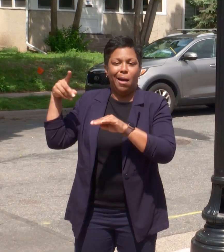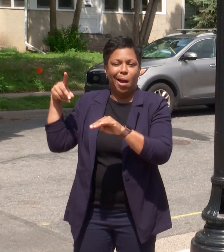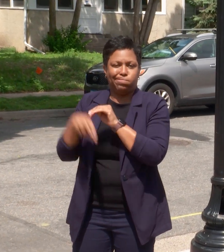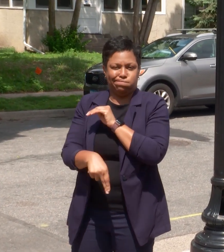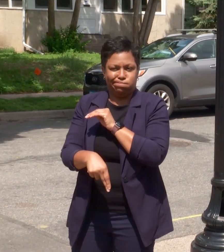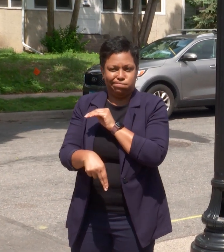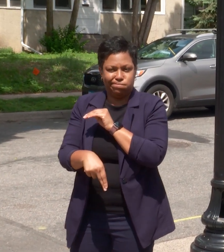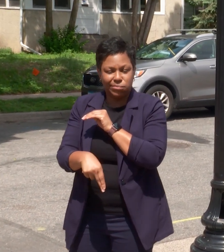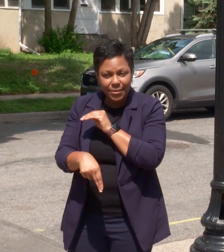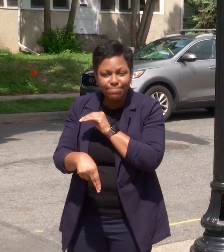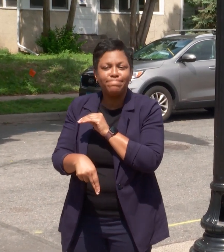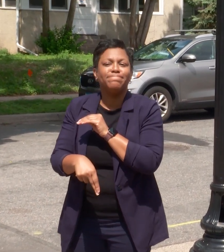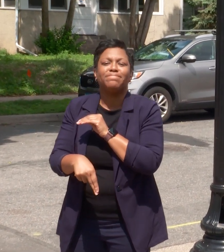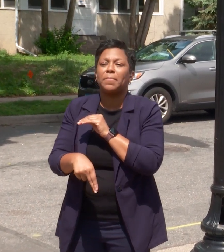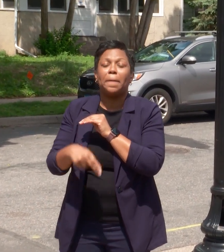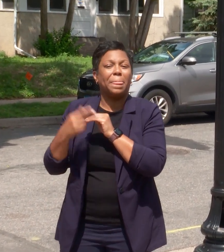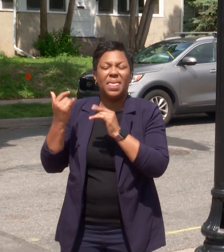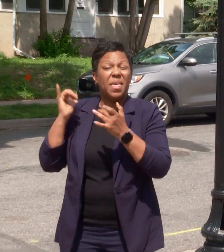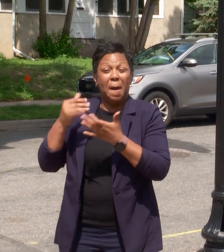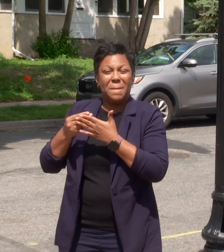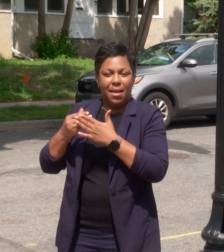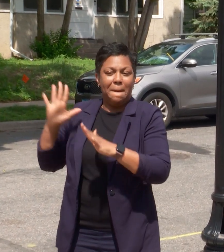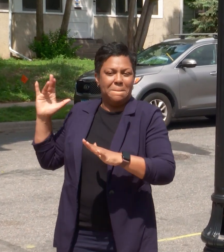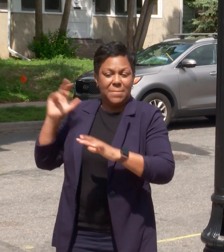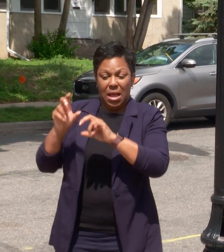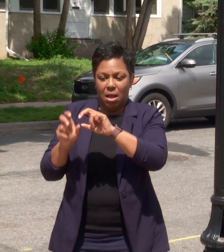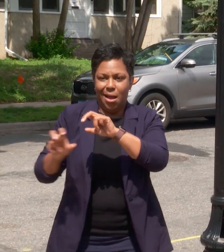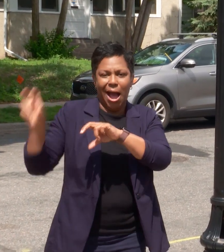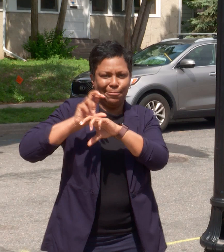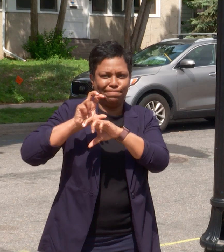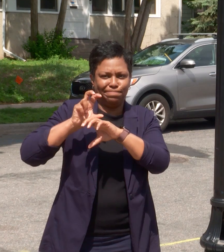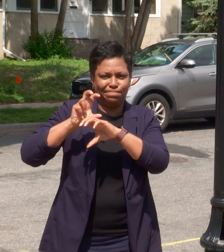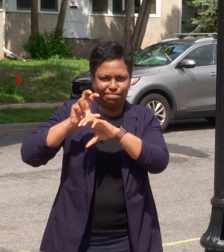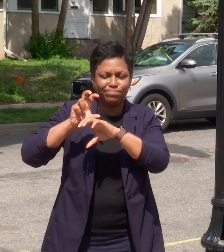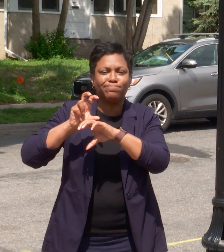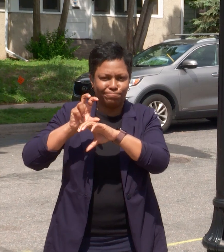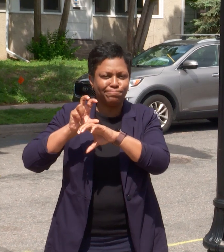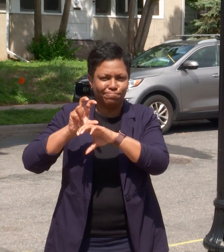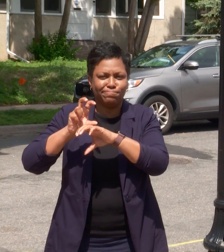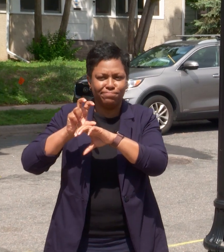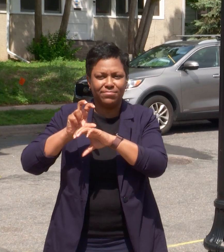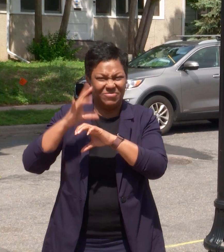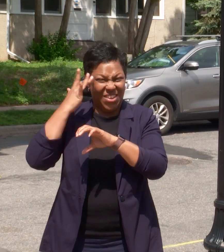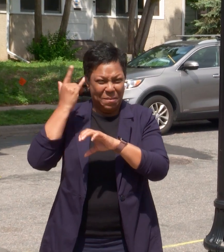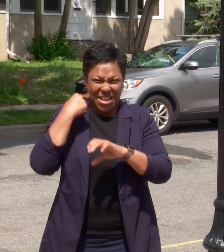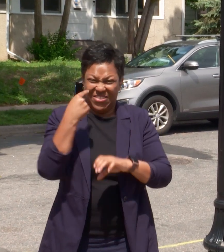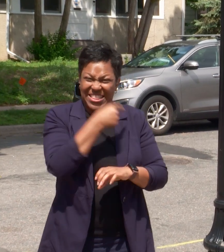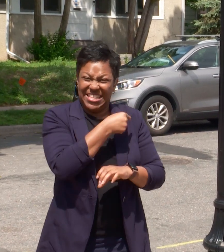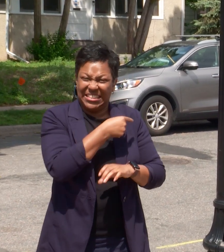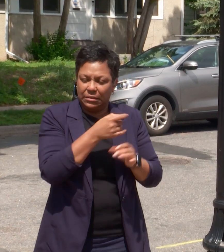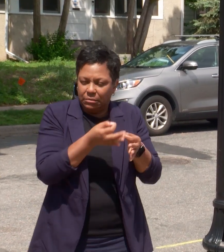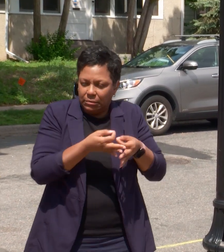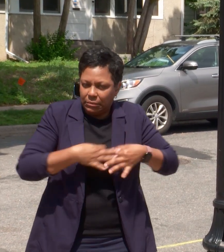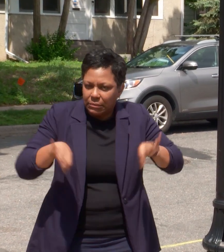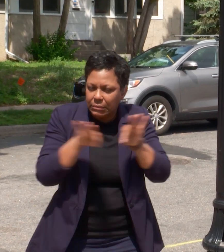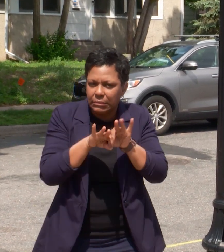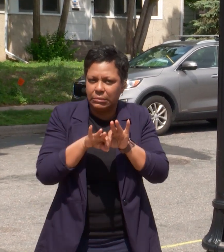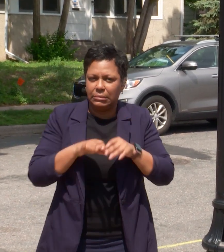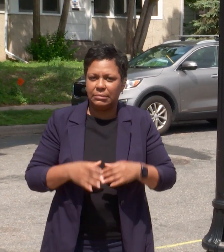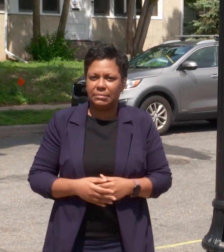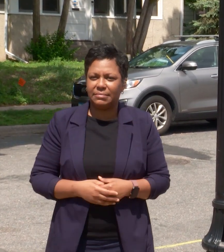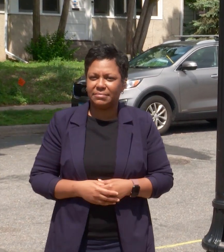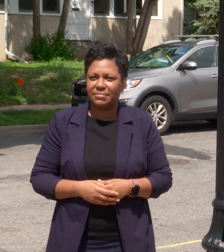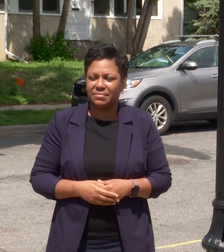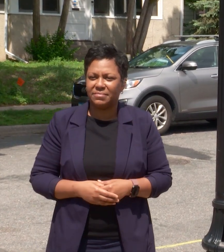then some, because this is the kind of core service that we need to complete. As I've mentioned,